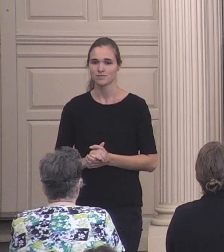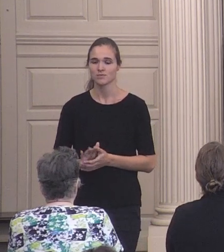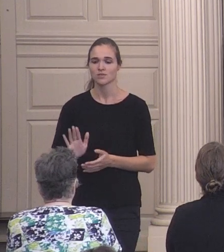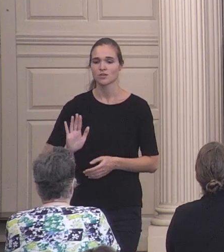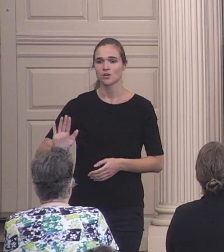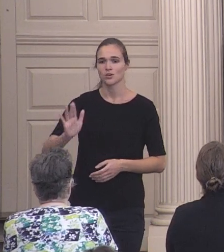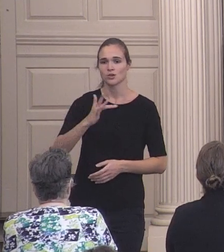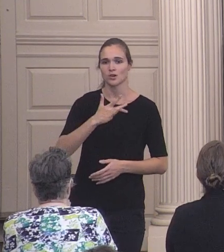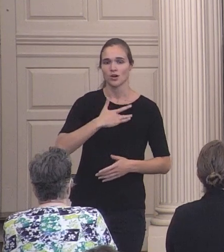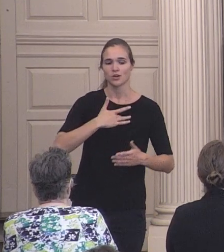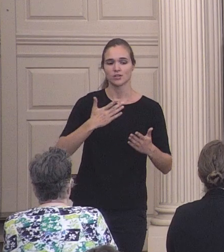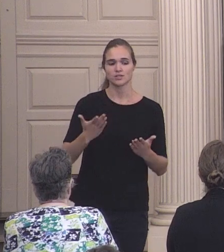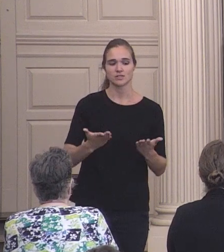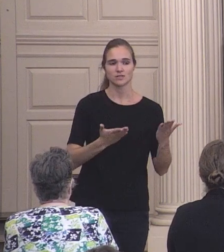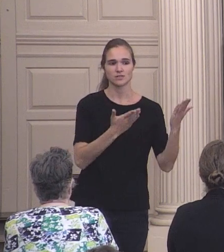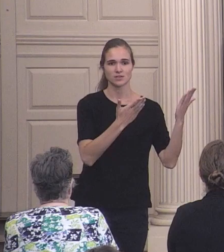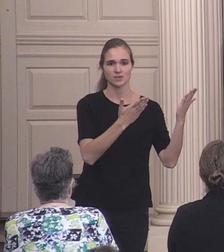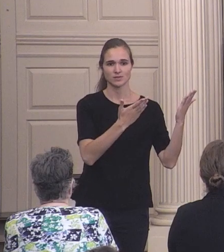Lift up your hearts.